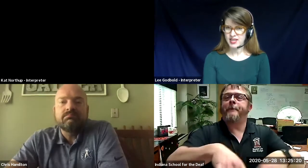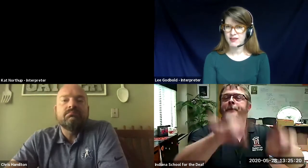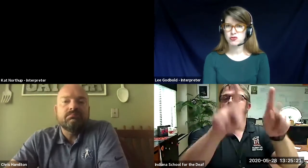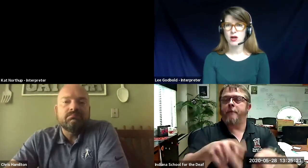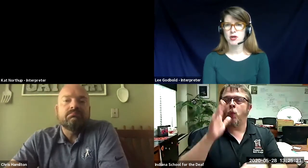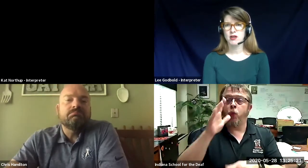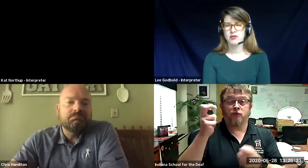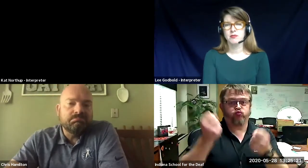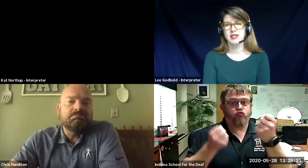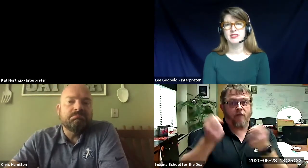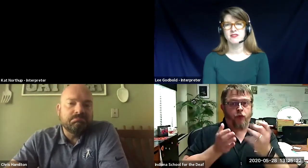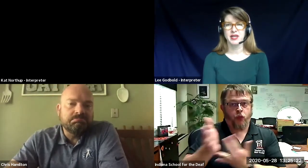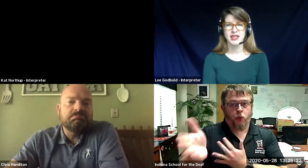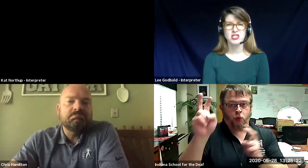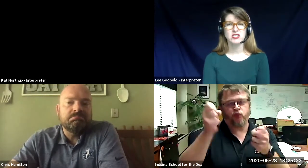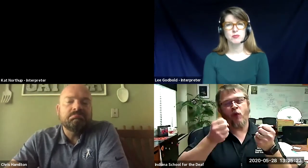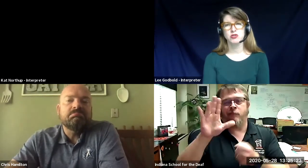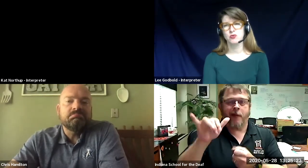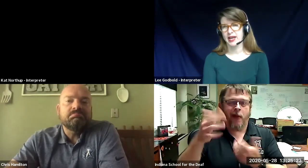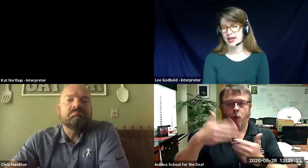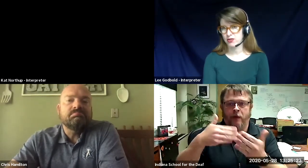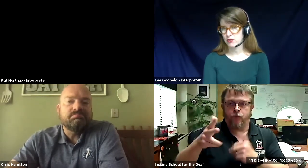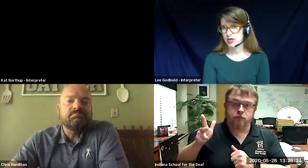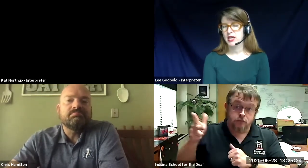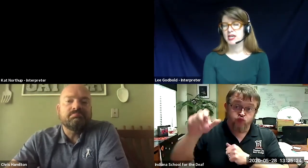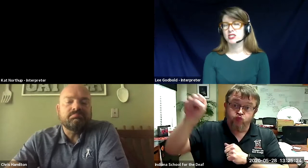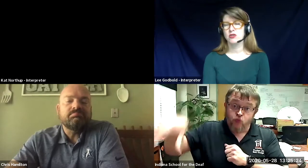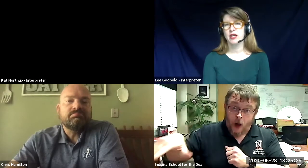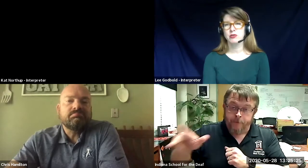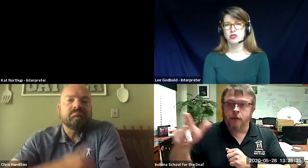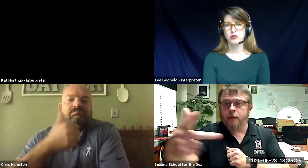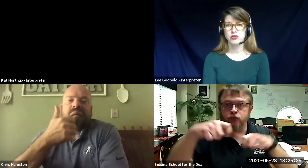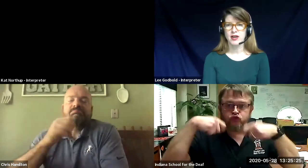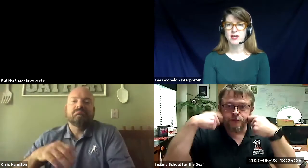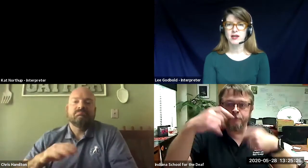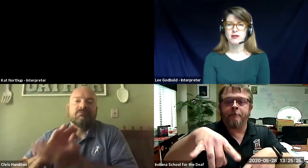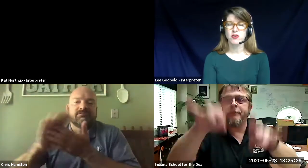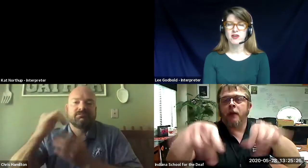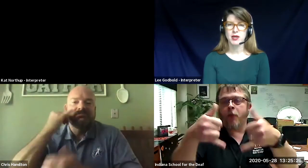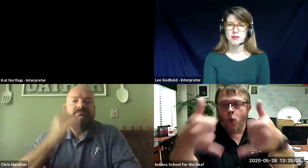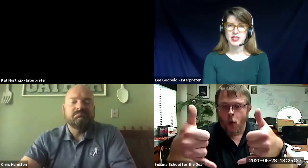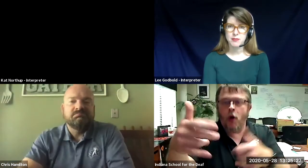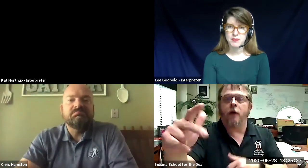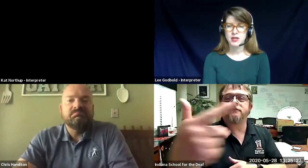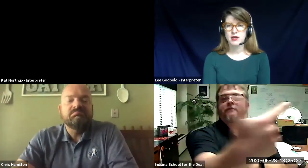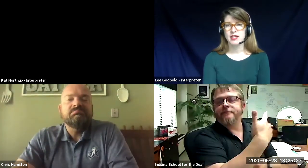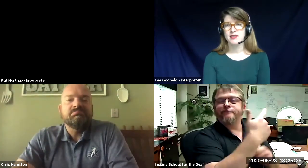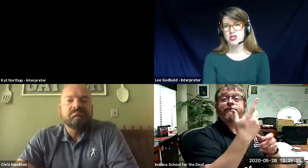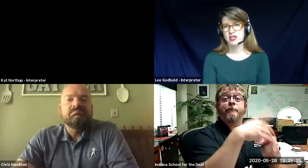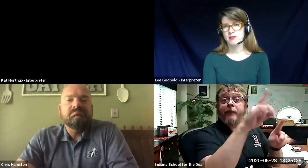have drop off because of medications, books, what have you. And so they're able to do a drive-by pickup at the gym,